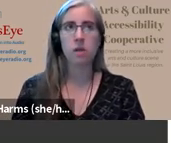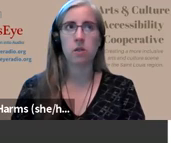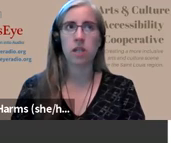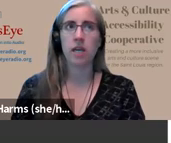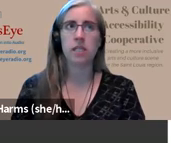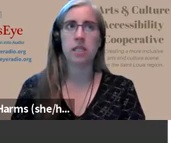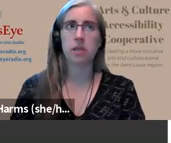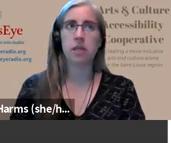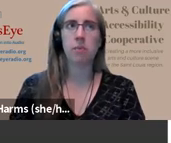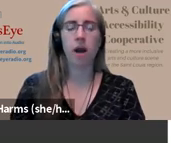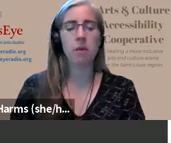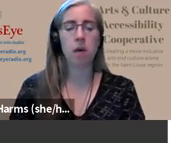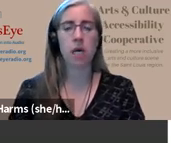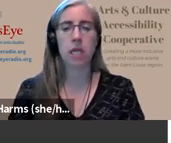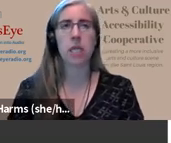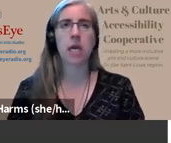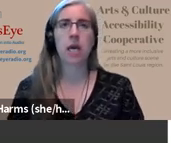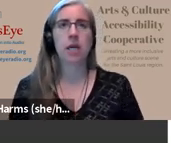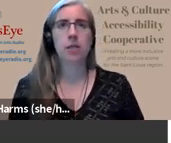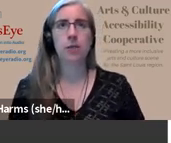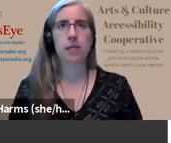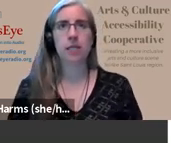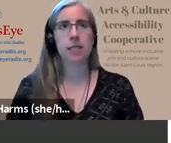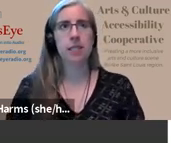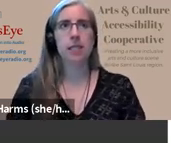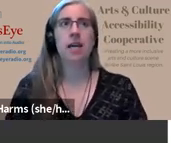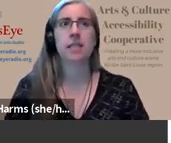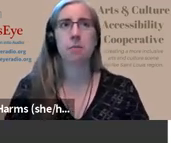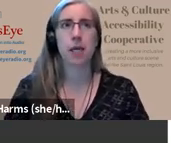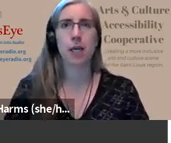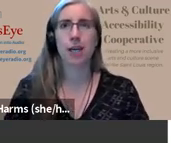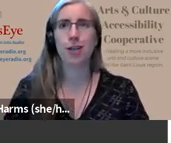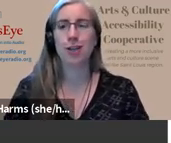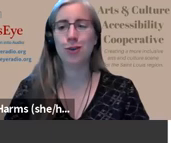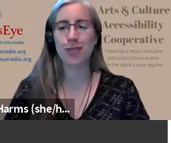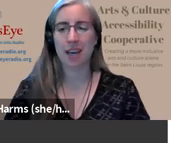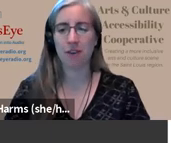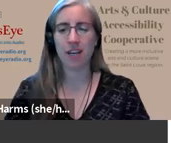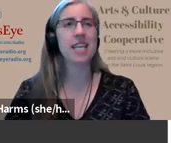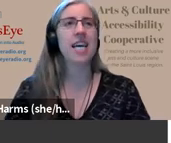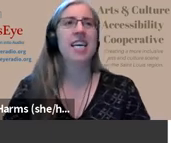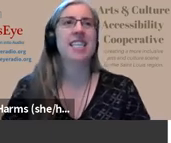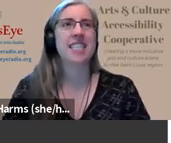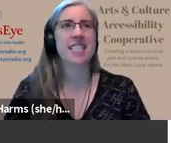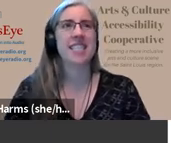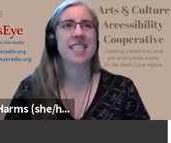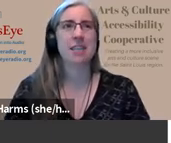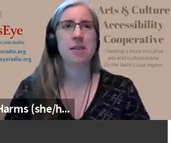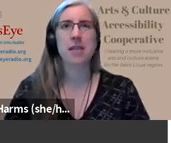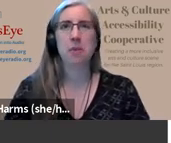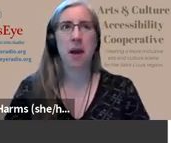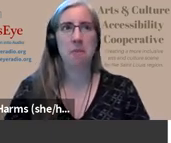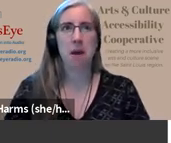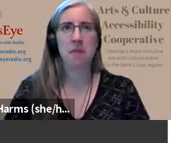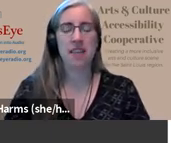Also, July is Disability Pride Month. So this is a new slide for us. This is